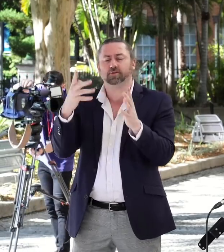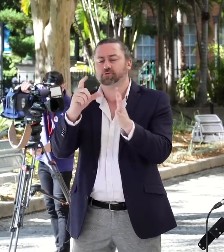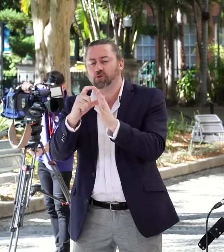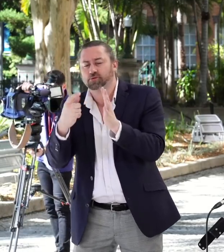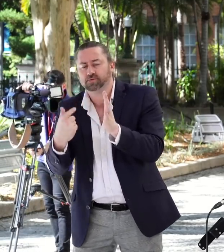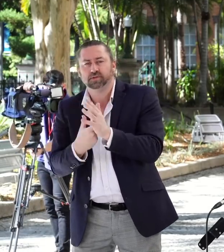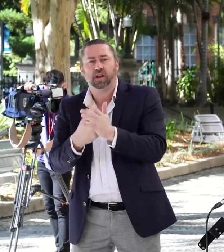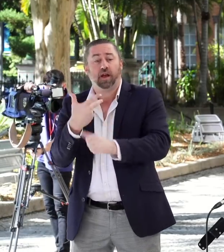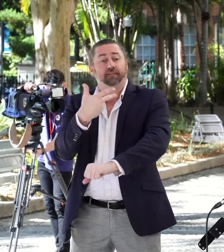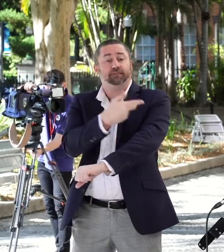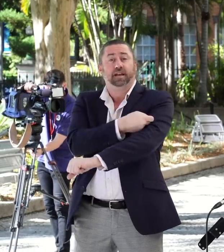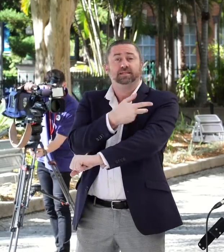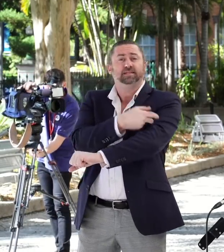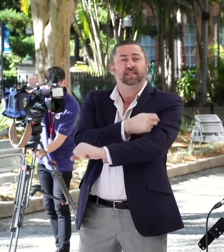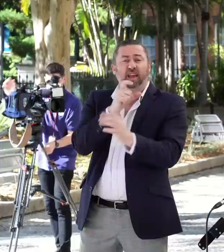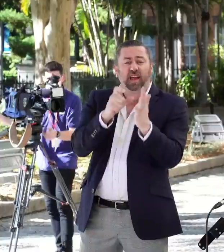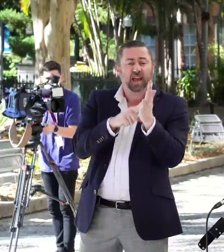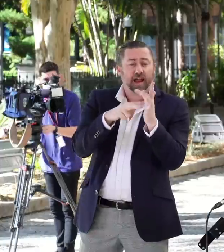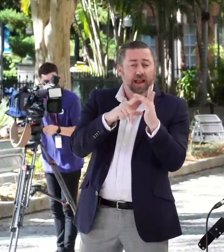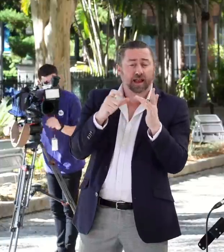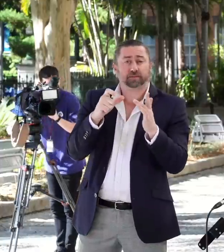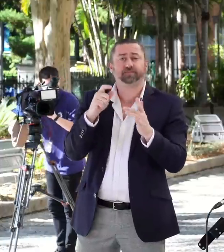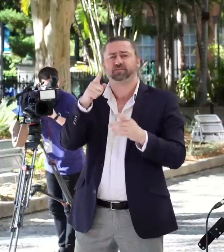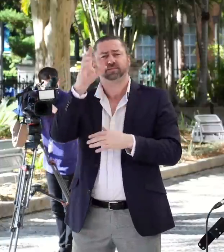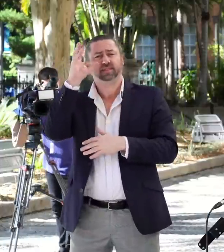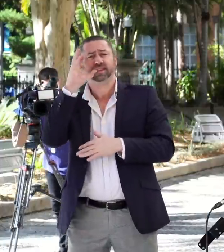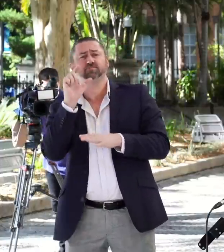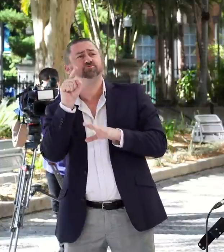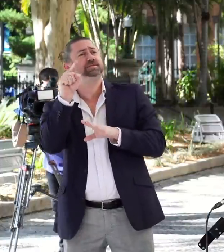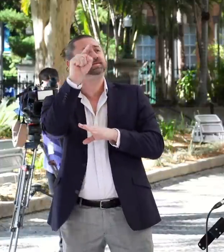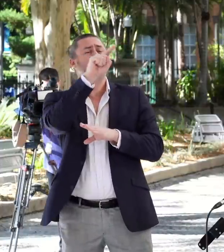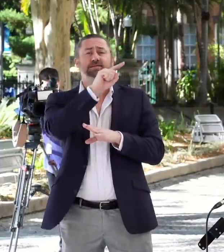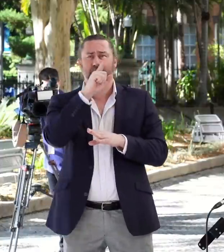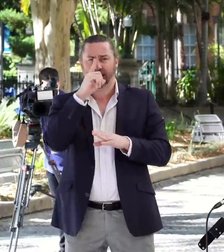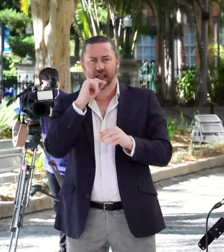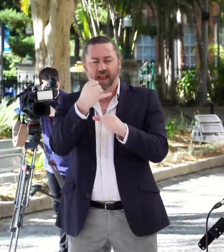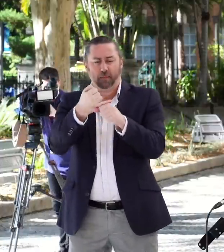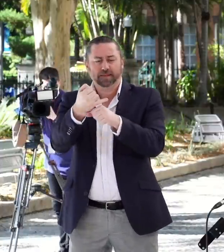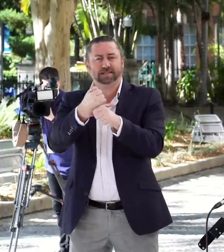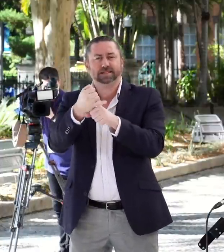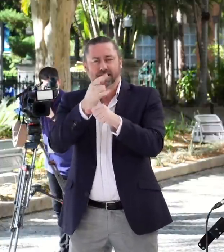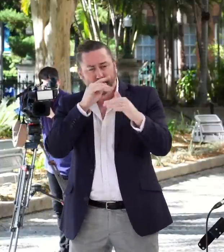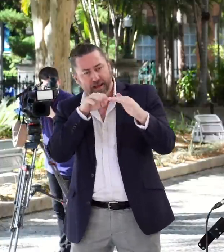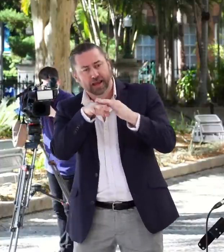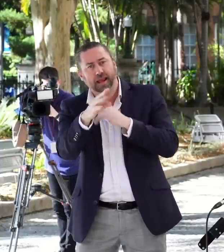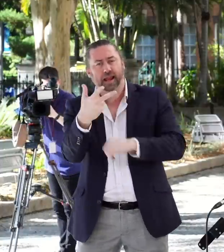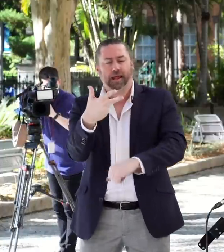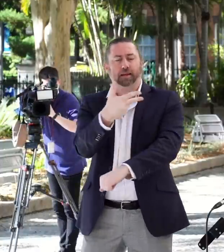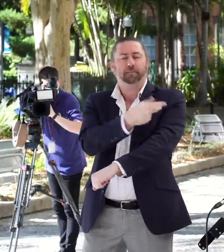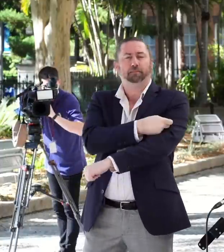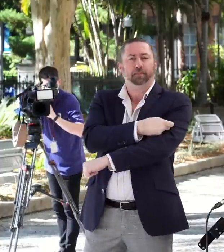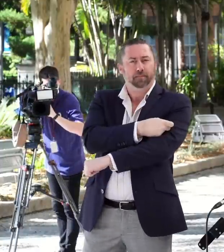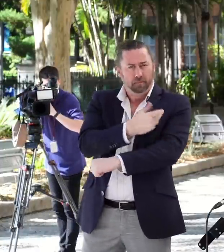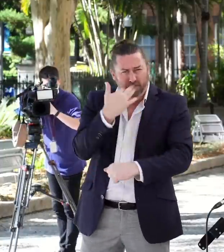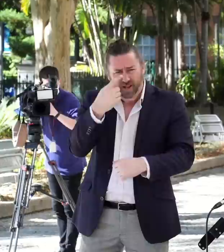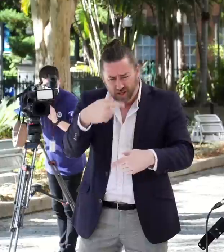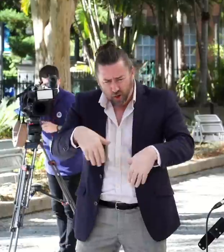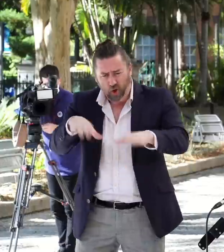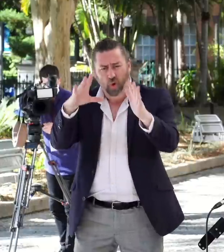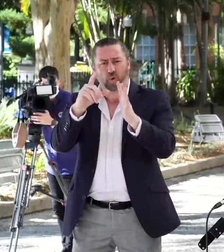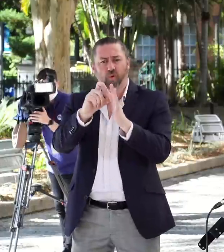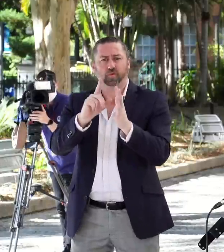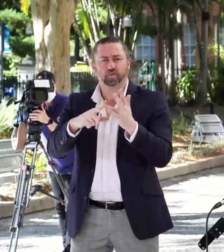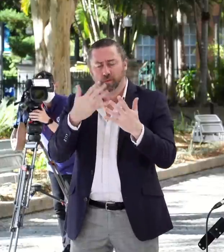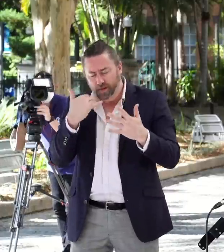clinics, or pharmacies in the regions that are making it available to get vaccinated. And we strongly encourage you to do that. And of